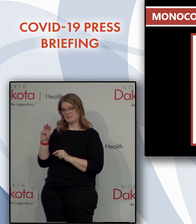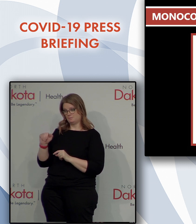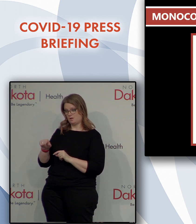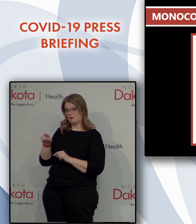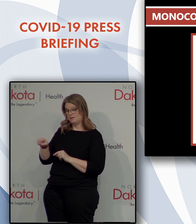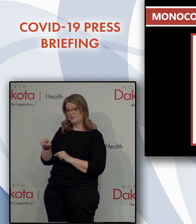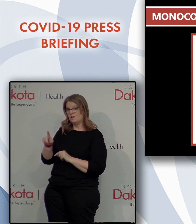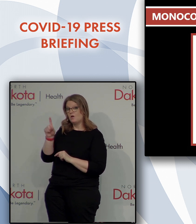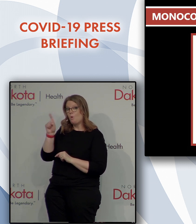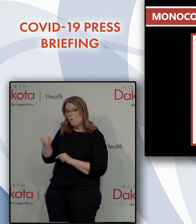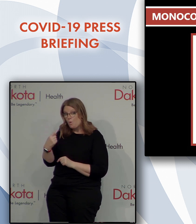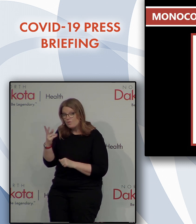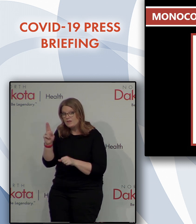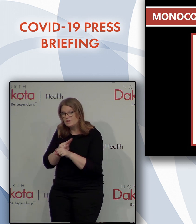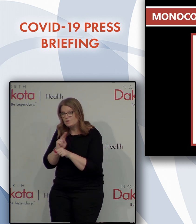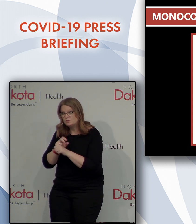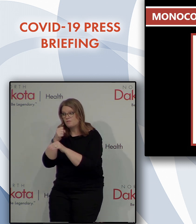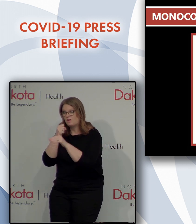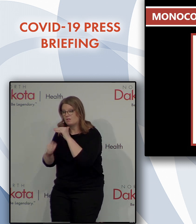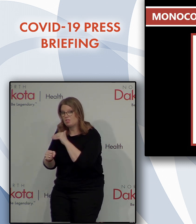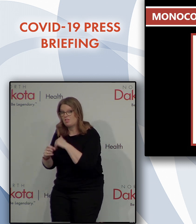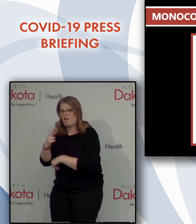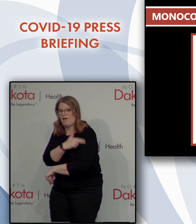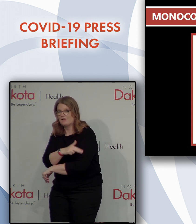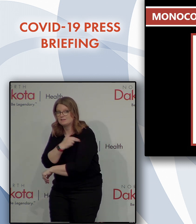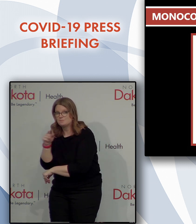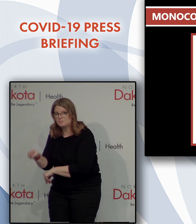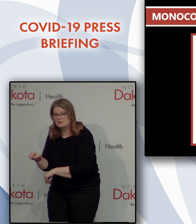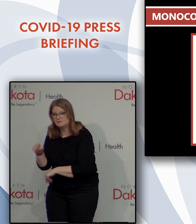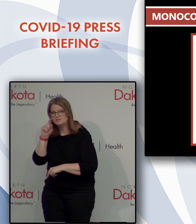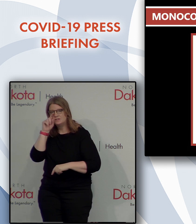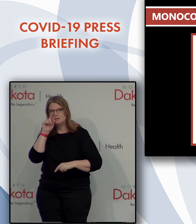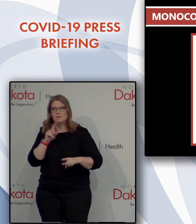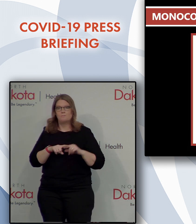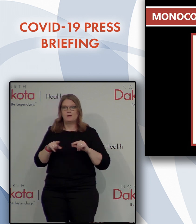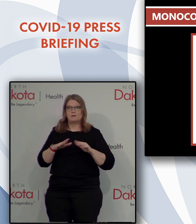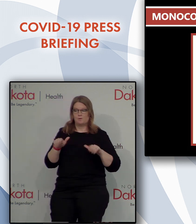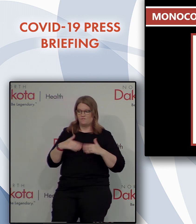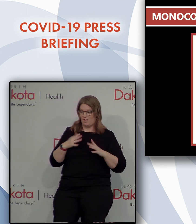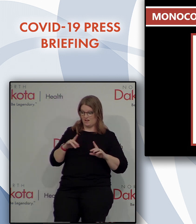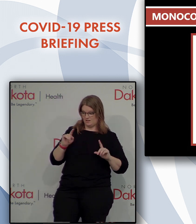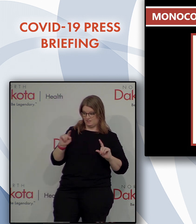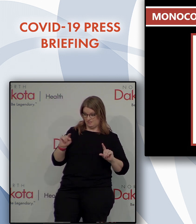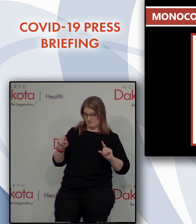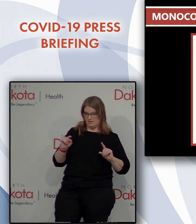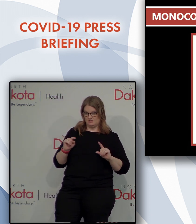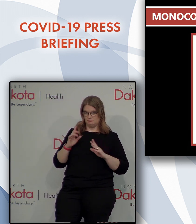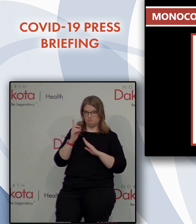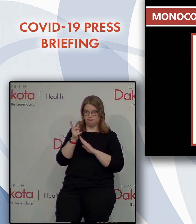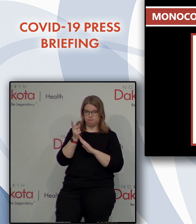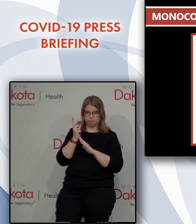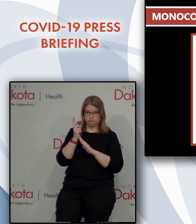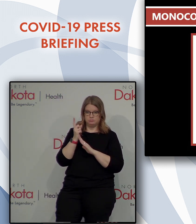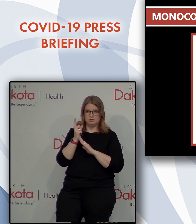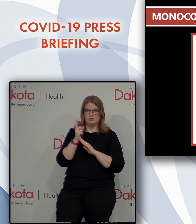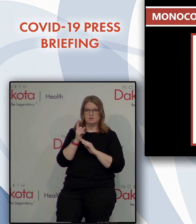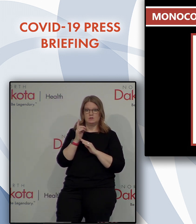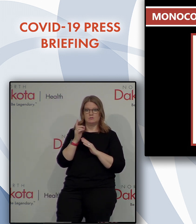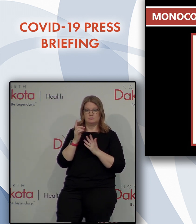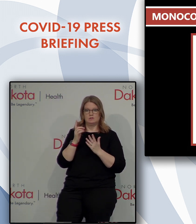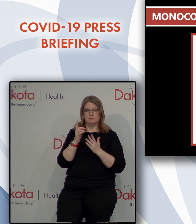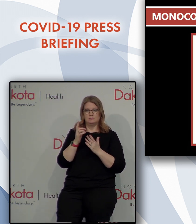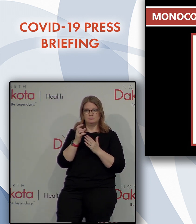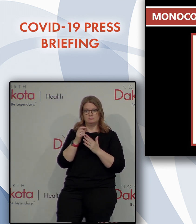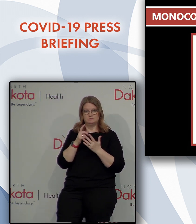potential benefits of providing these treatments to patients shortly after diagnosis, we are very appreciative to the governor for